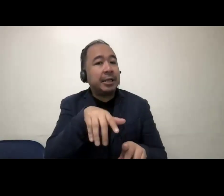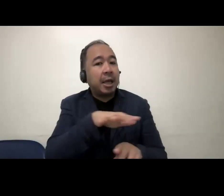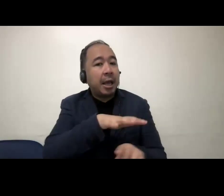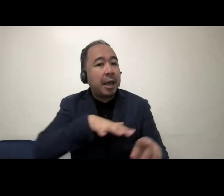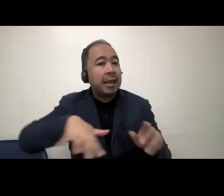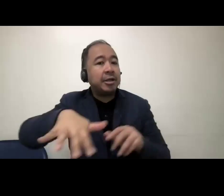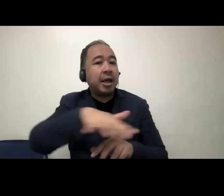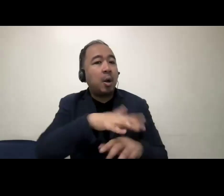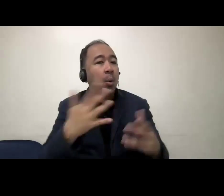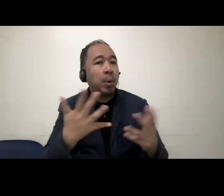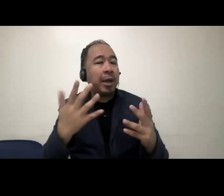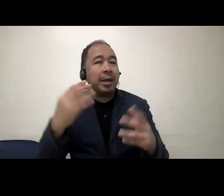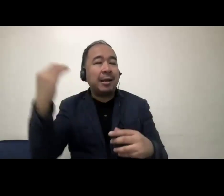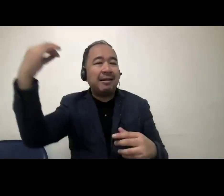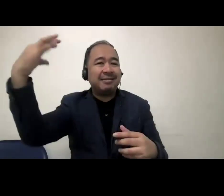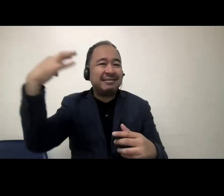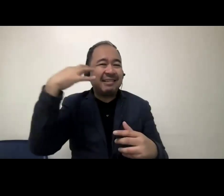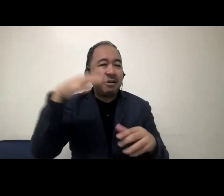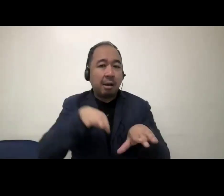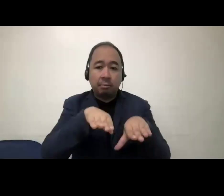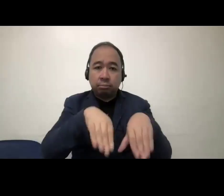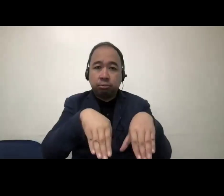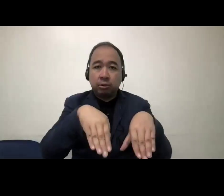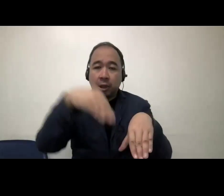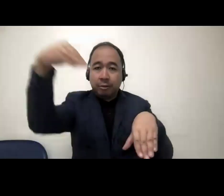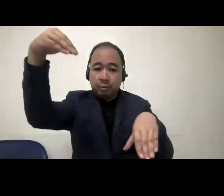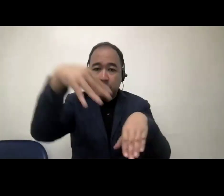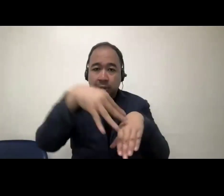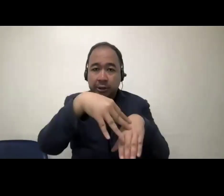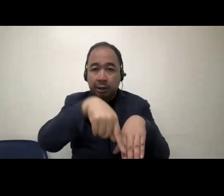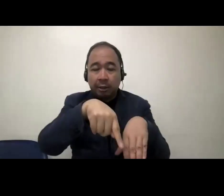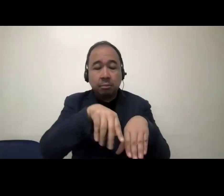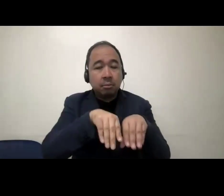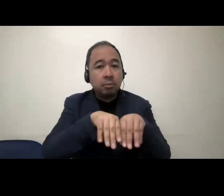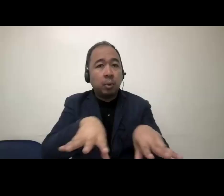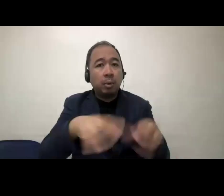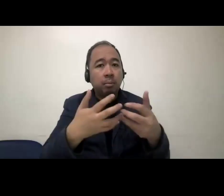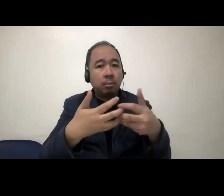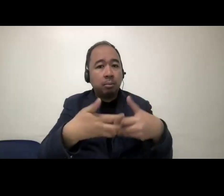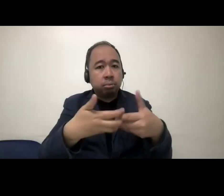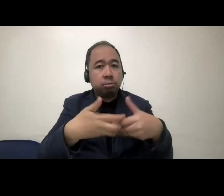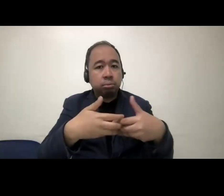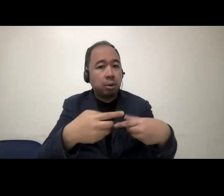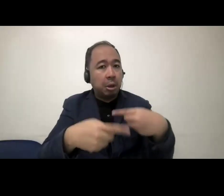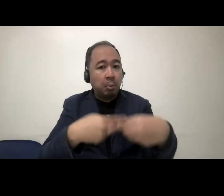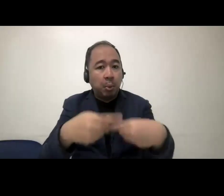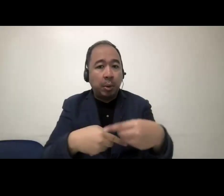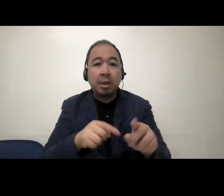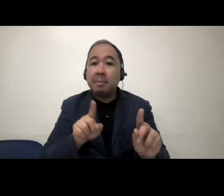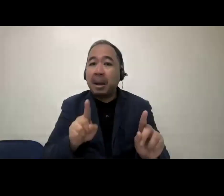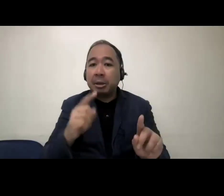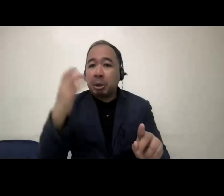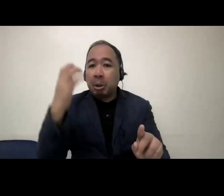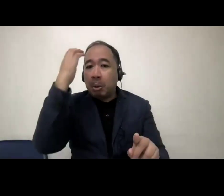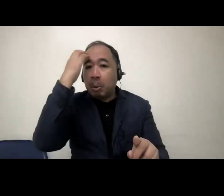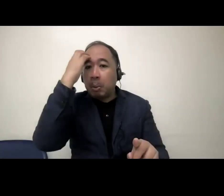the government themselves have acknowledged the fact that it's not conducive for producing solar power. Besides that,